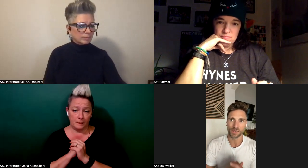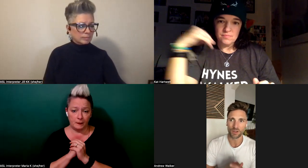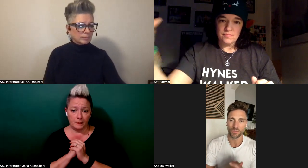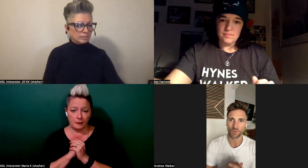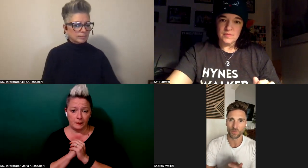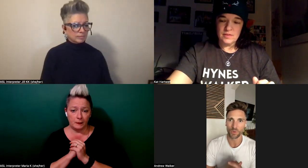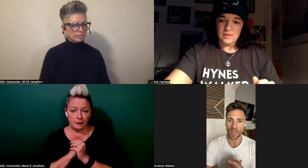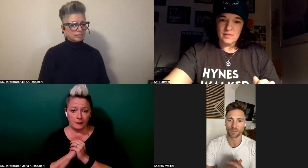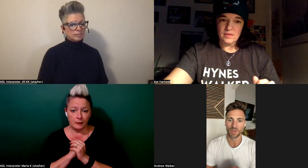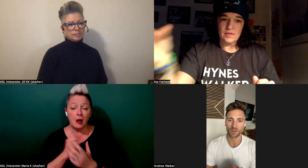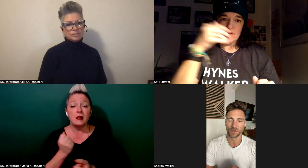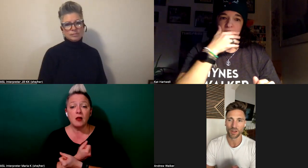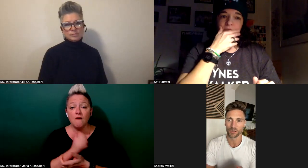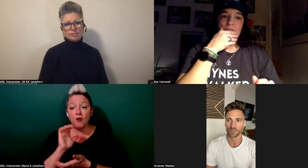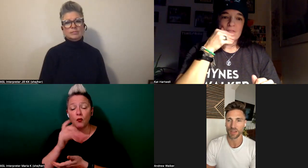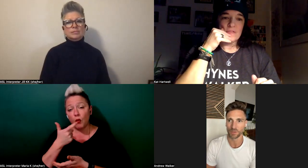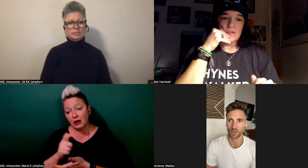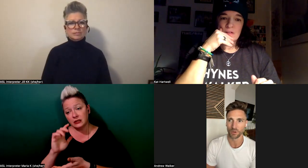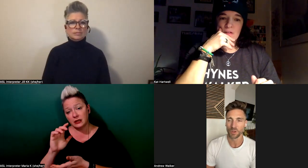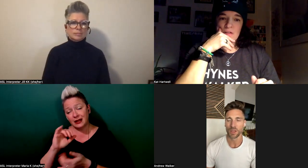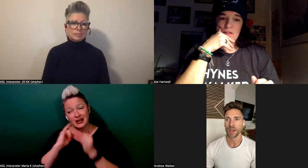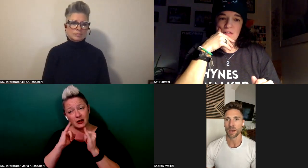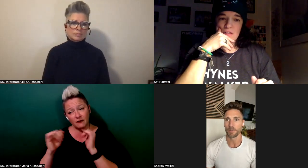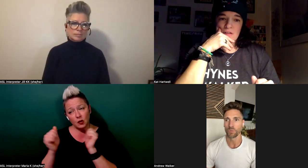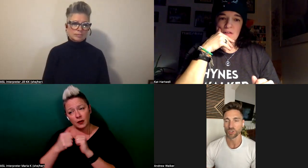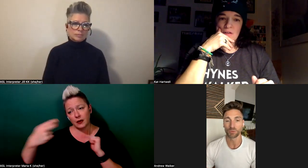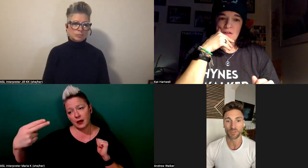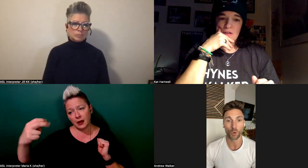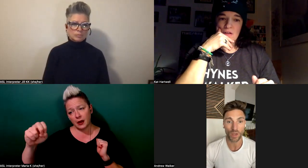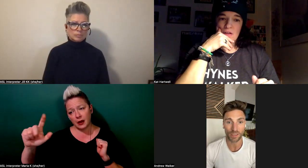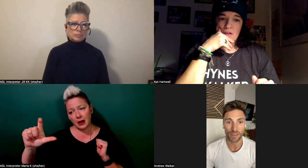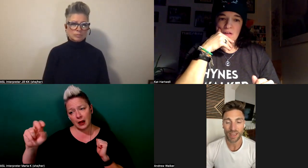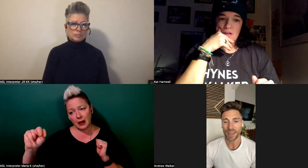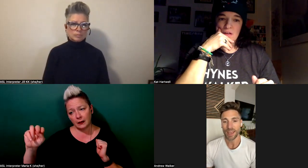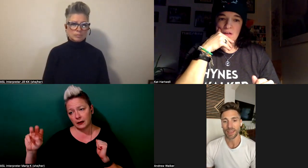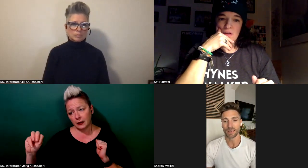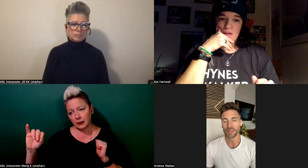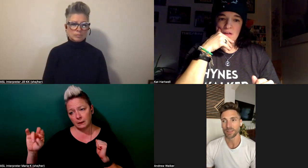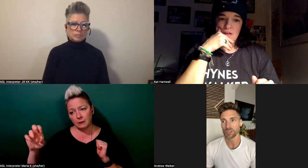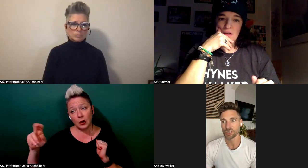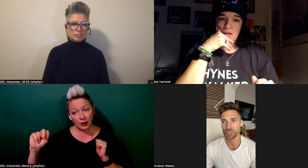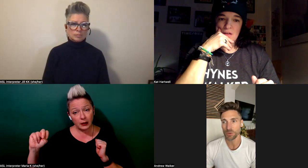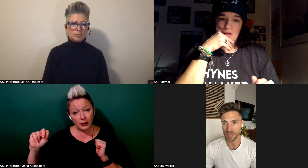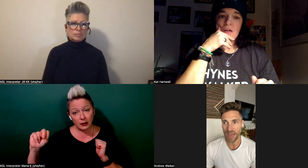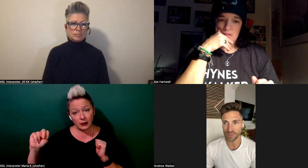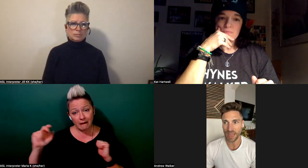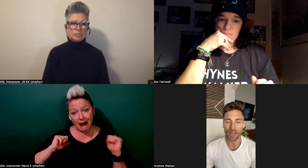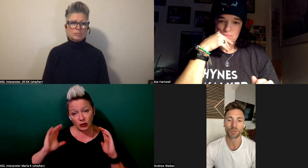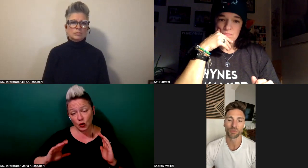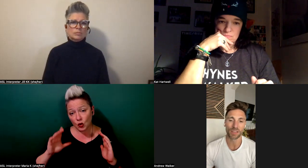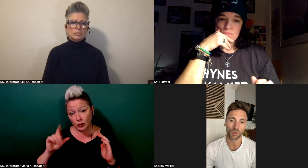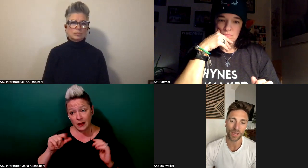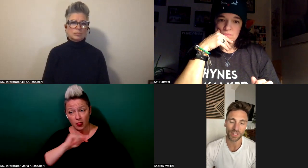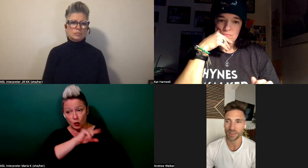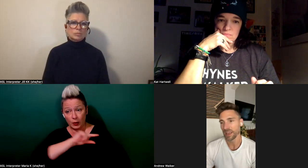watching this interview with Helen Mirren a long time ago, when she played the Queen, and she was asked, "How